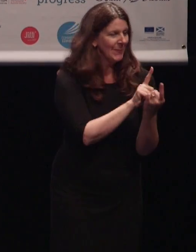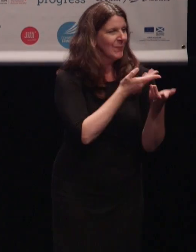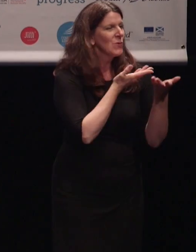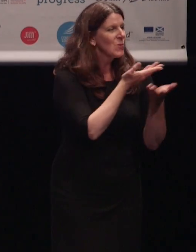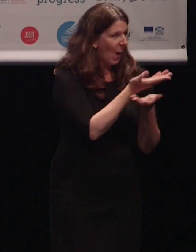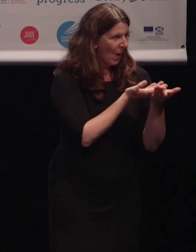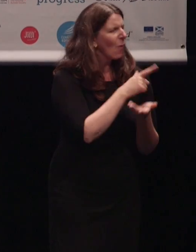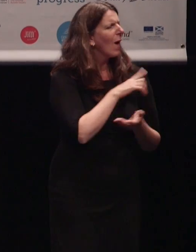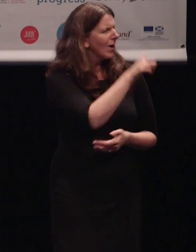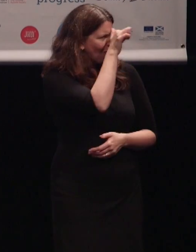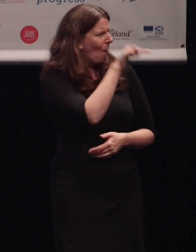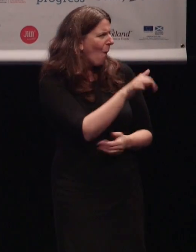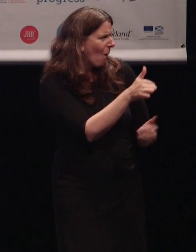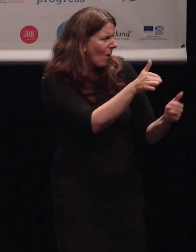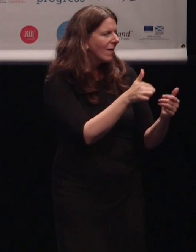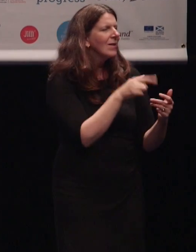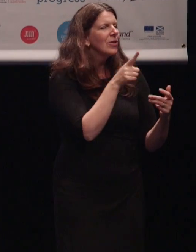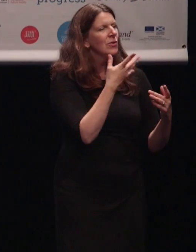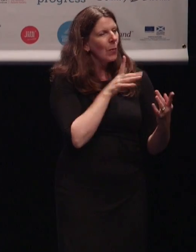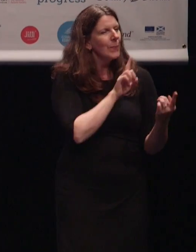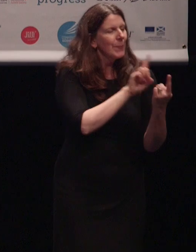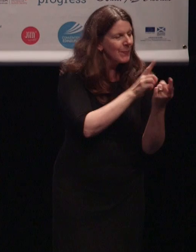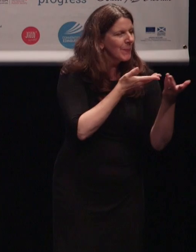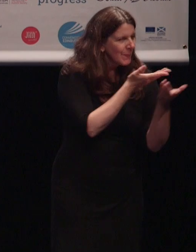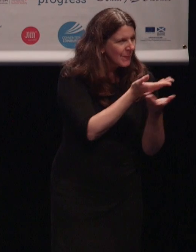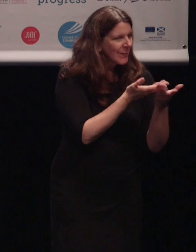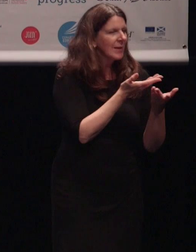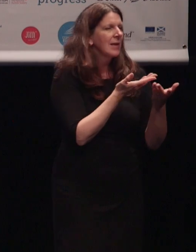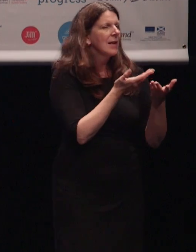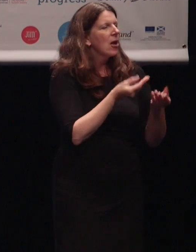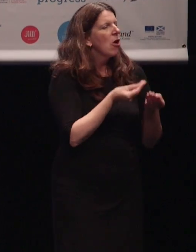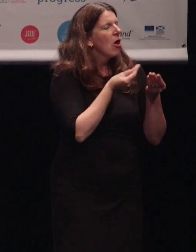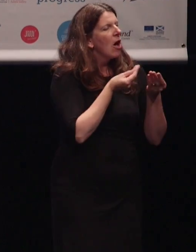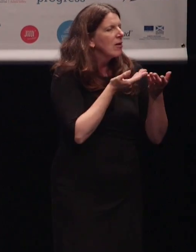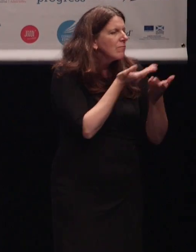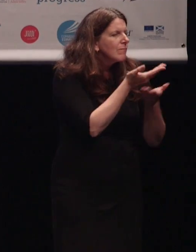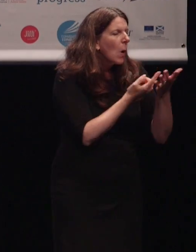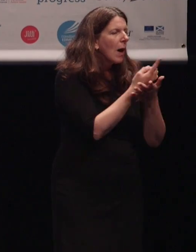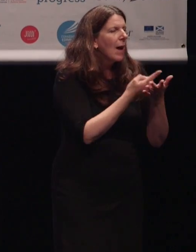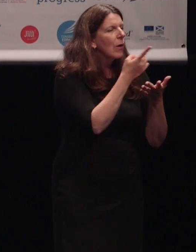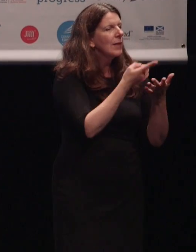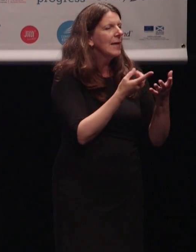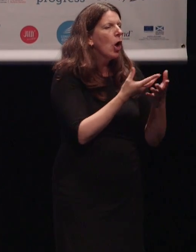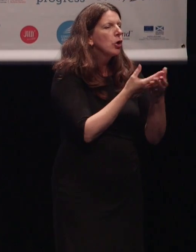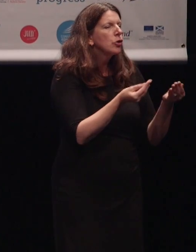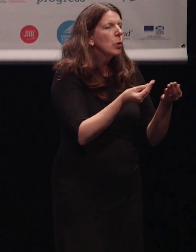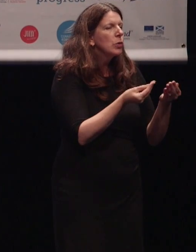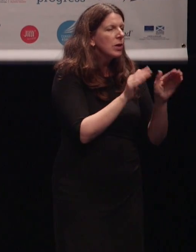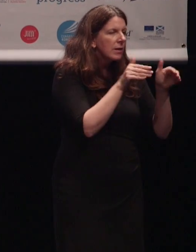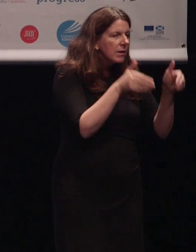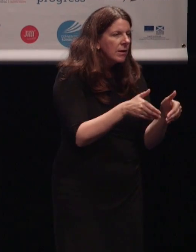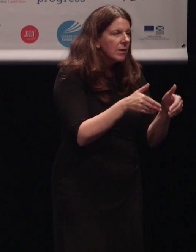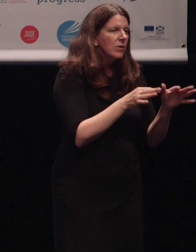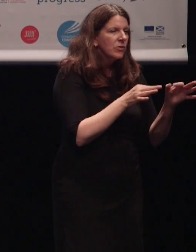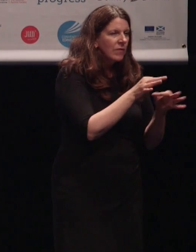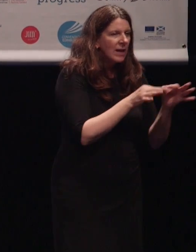I used the solution-focused some strategies to ask him what would he, this is